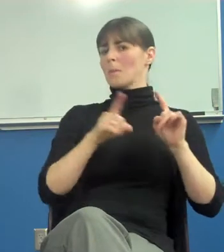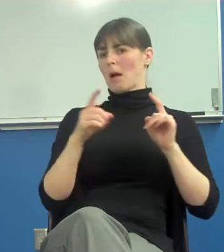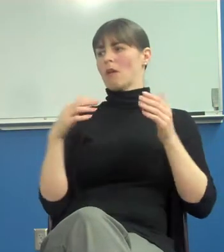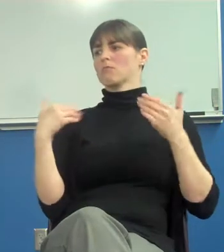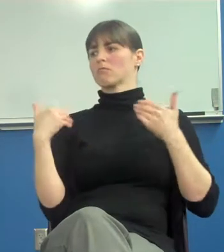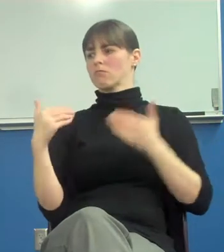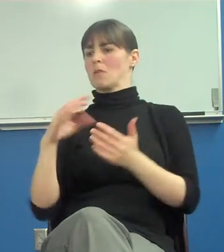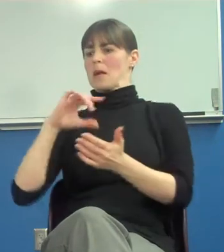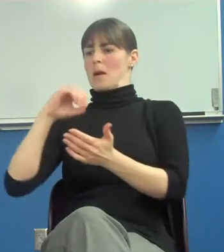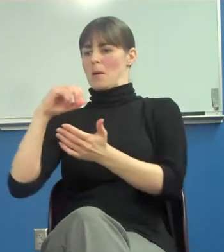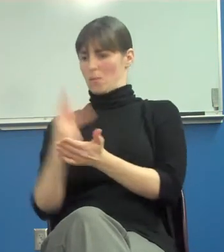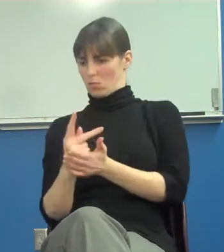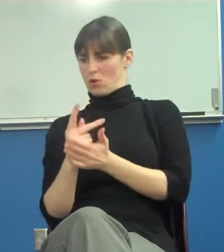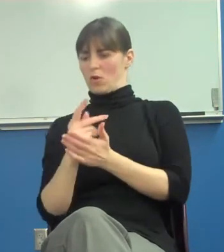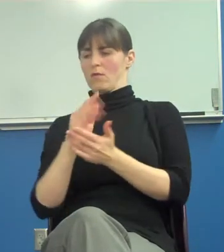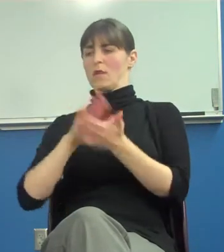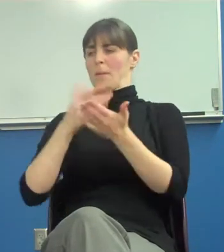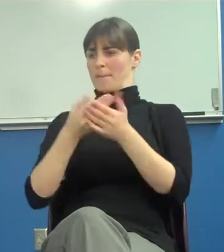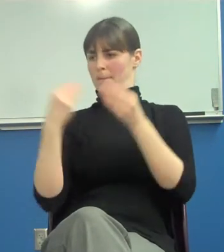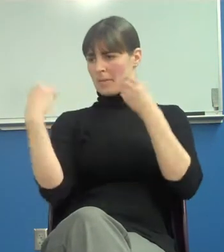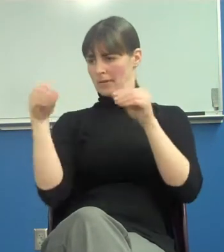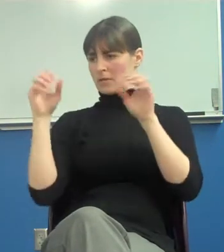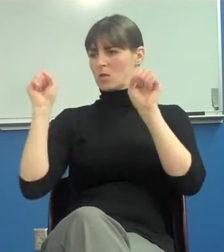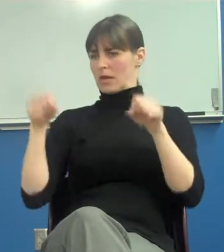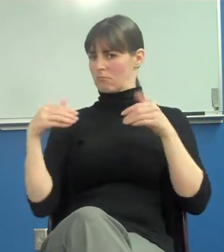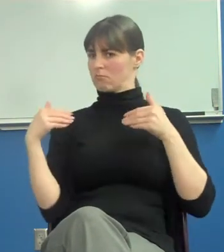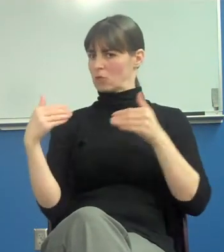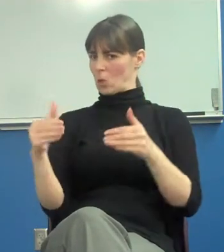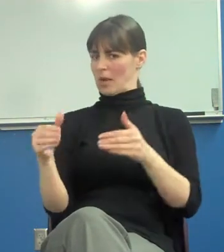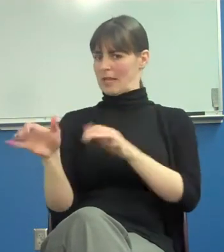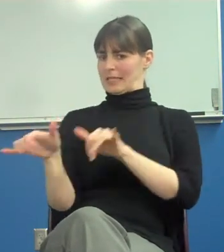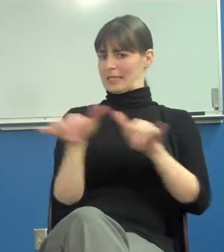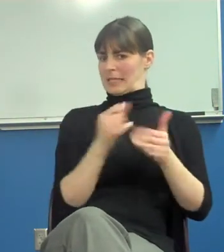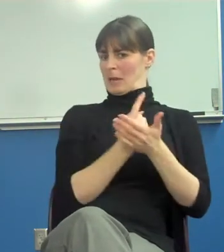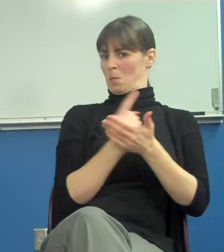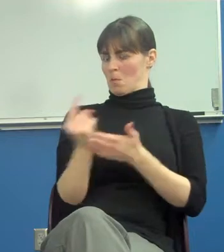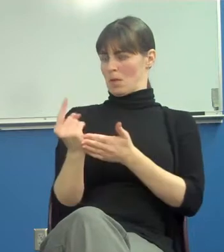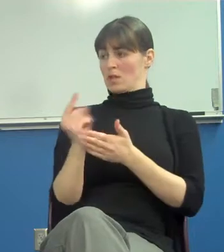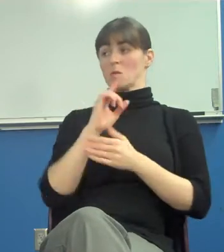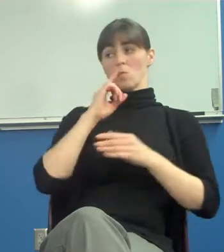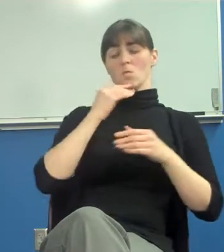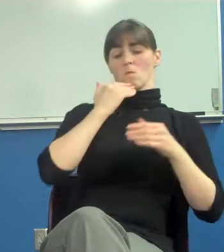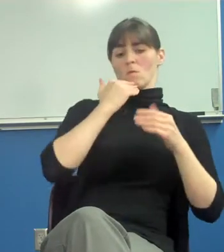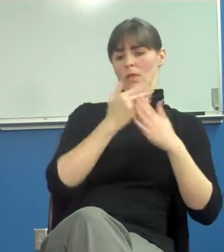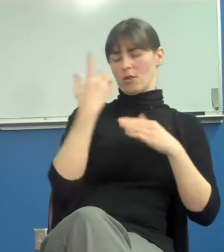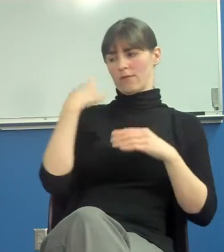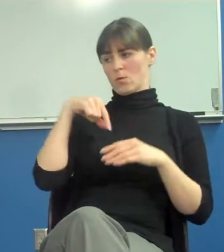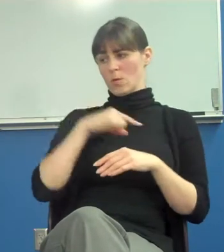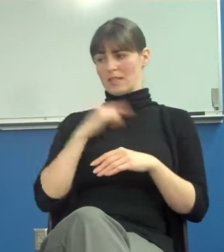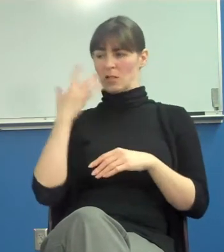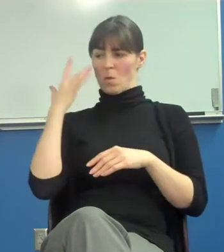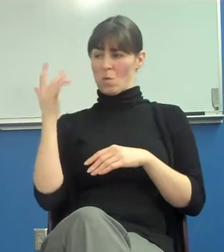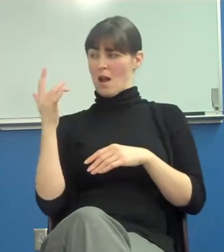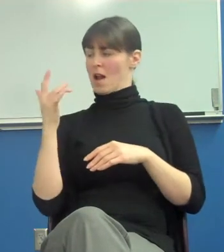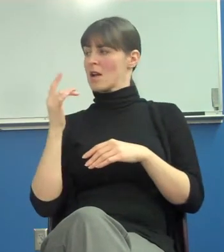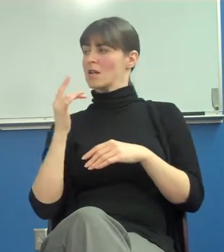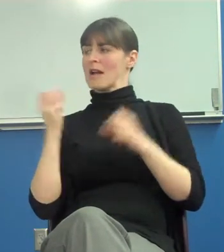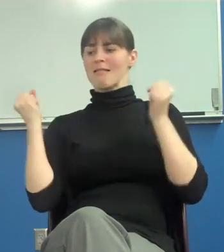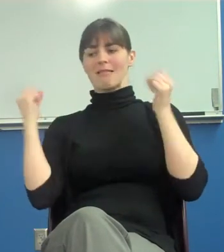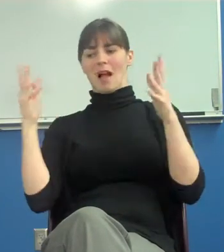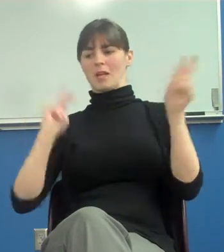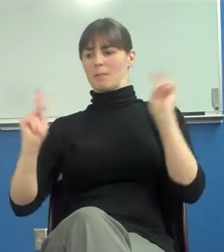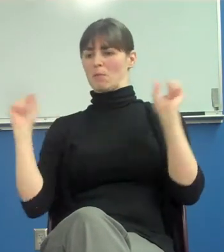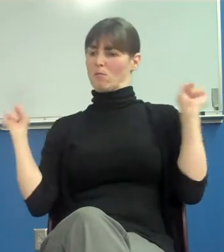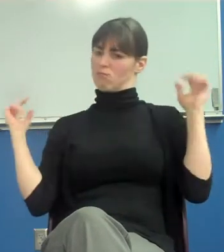our bake sale during the graduation fair. So that's actually really good for us because that probably means there's going to be a lot more people